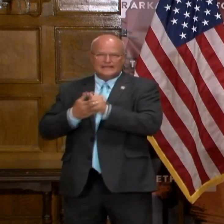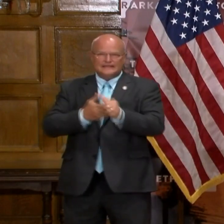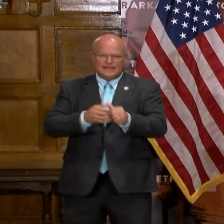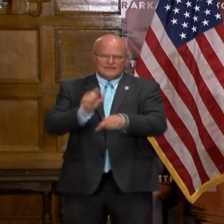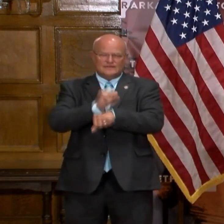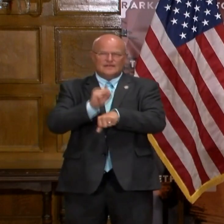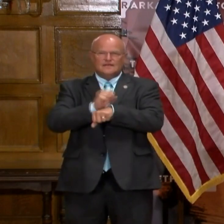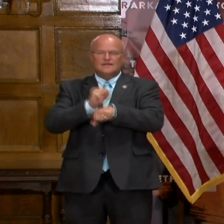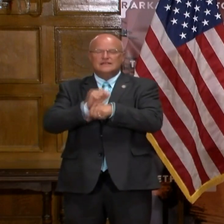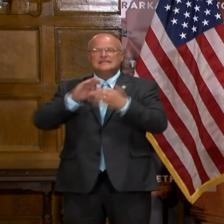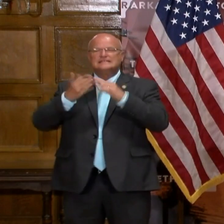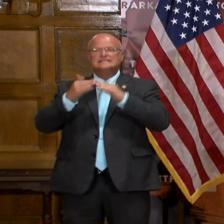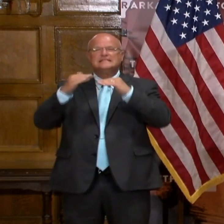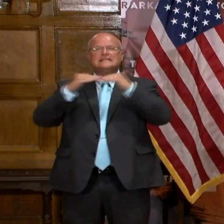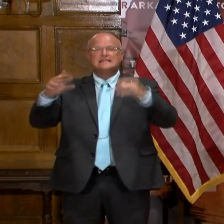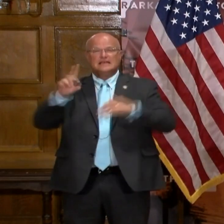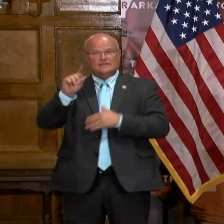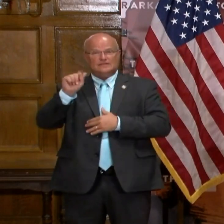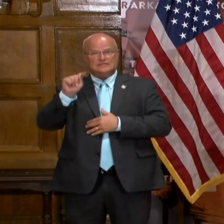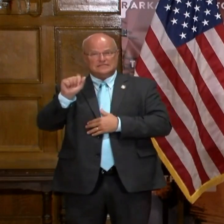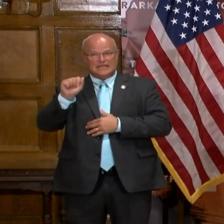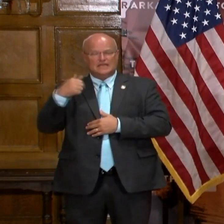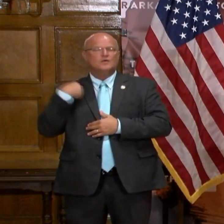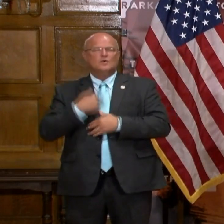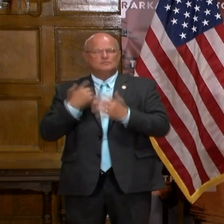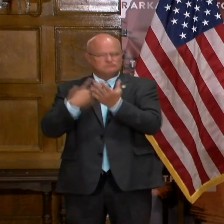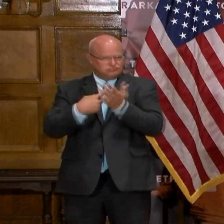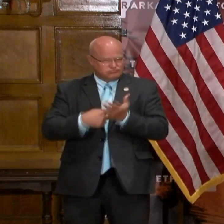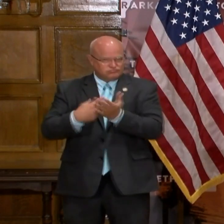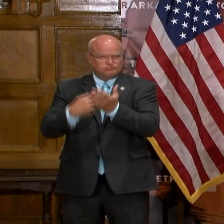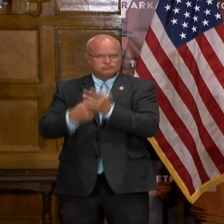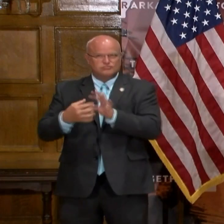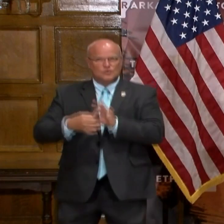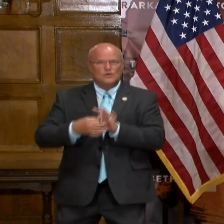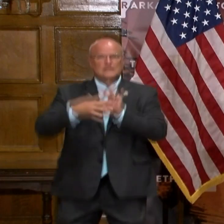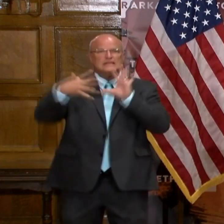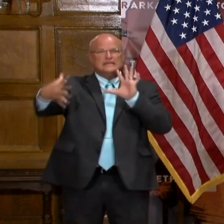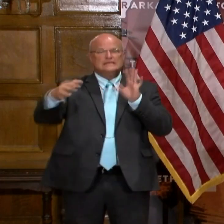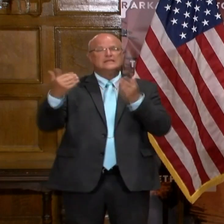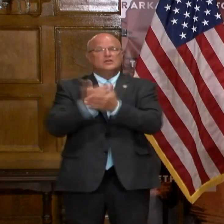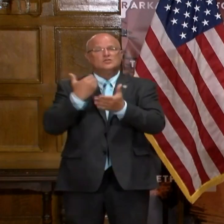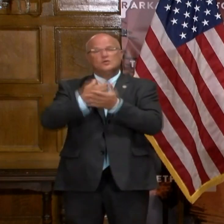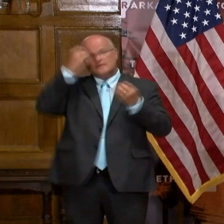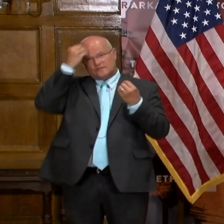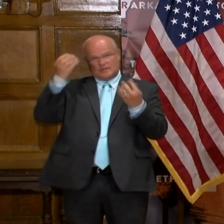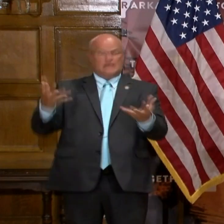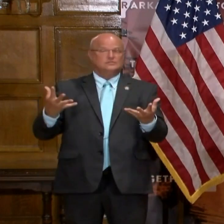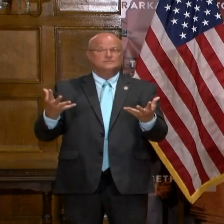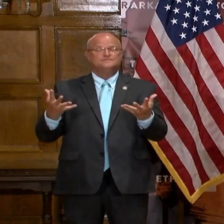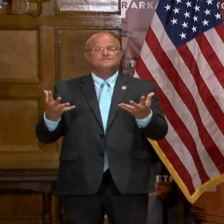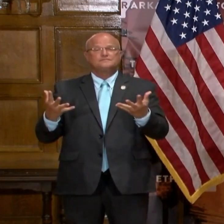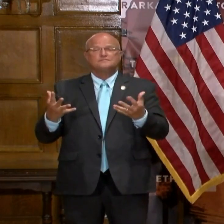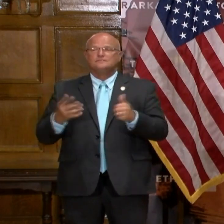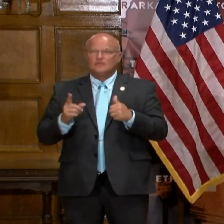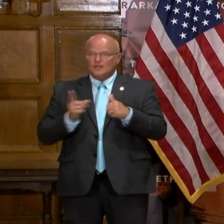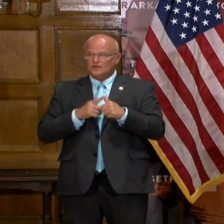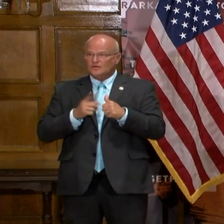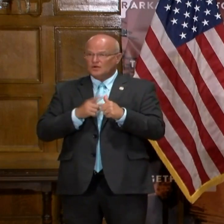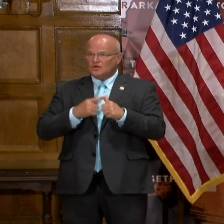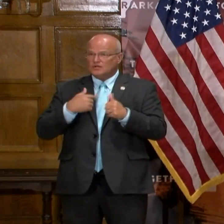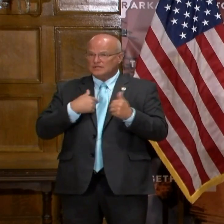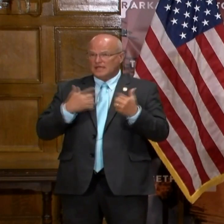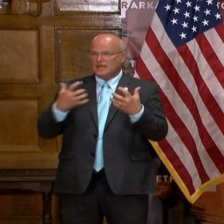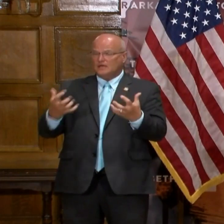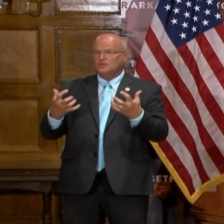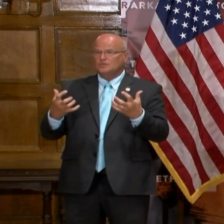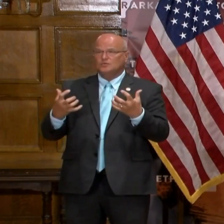providing city-level data, which we will cover today as he releases that new information. First, I want